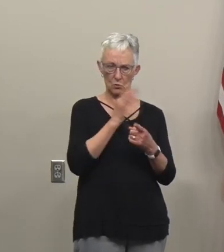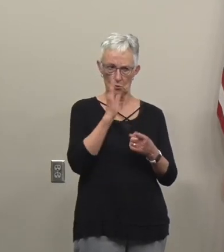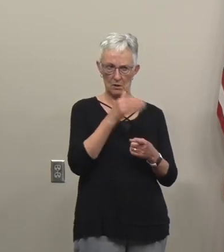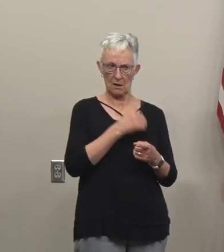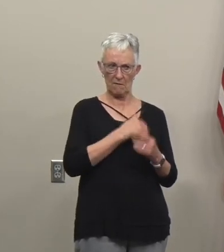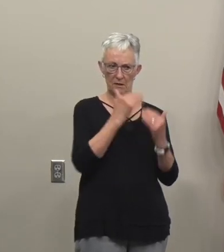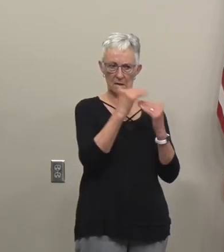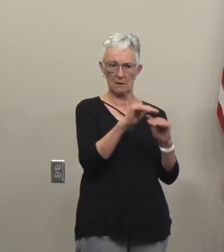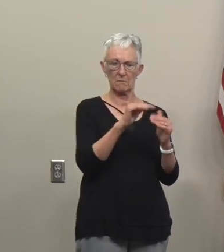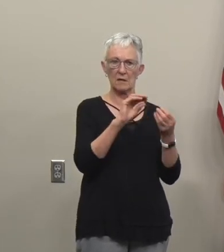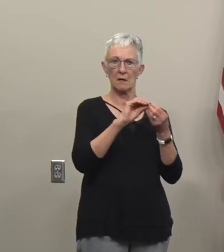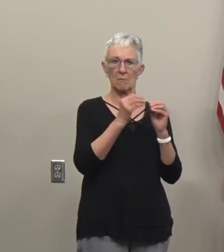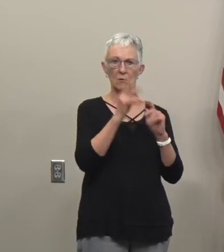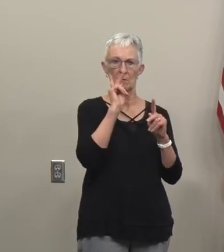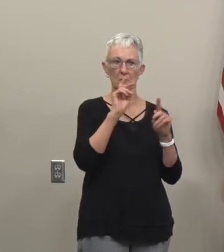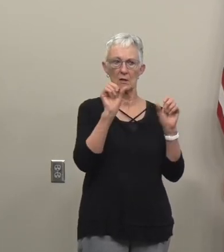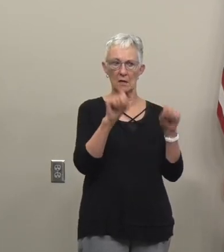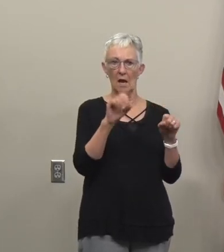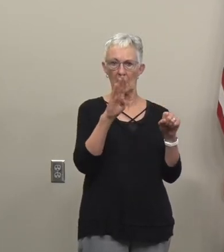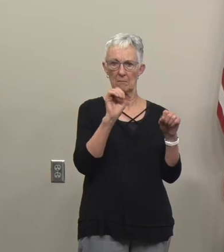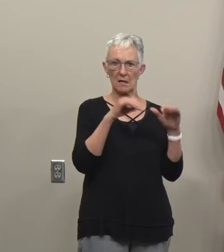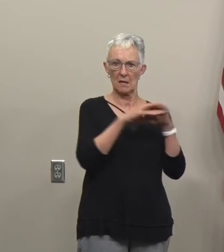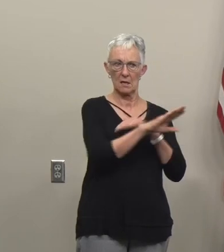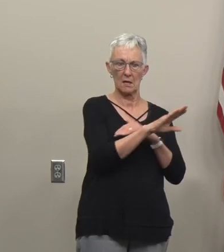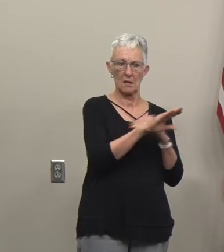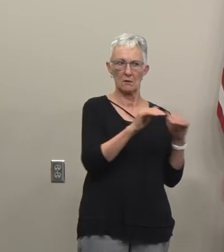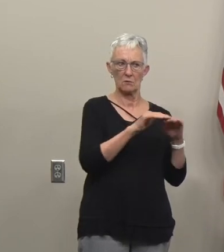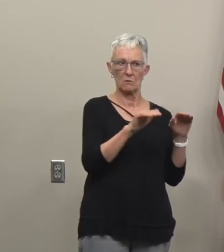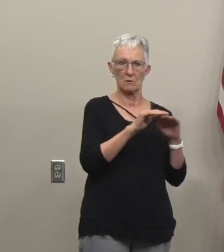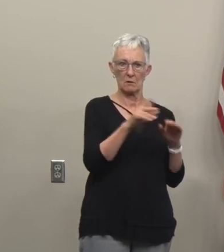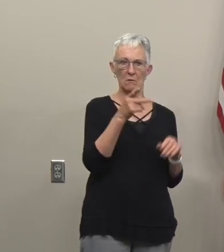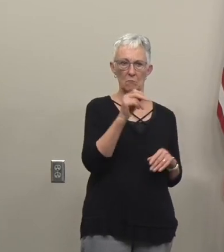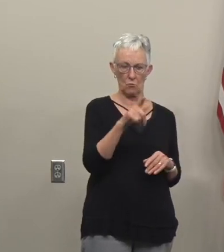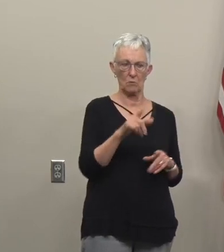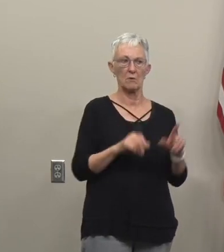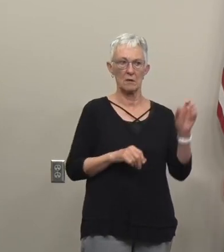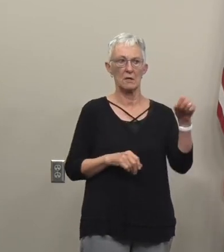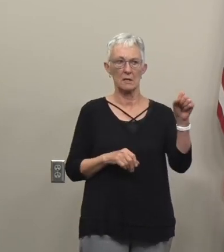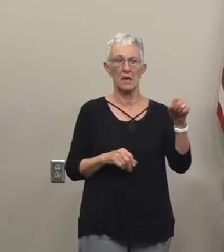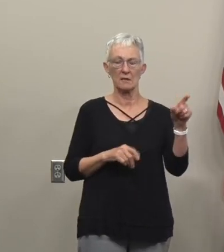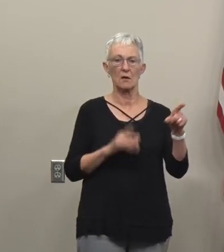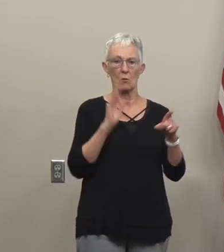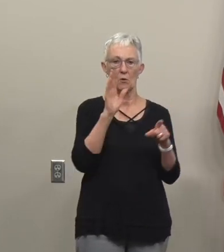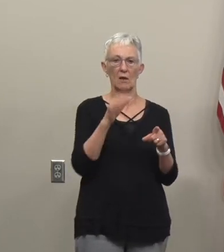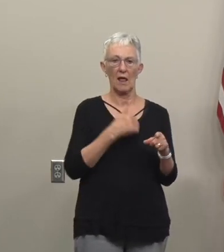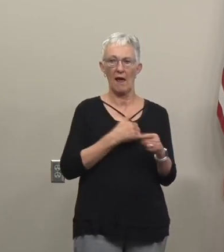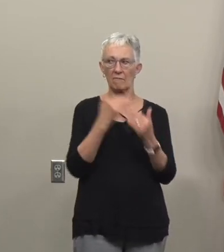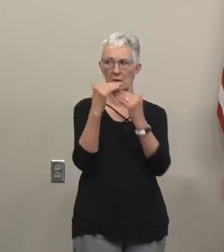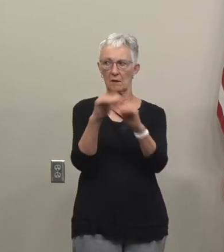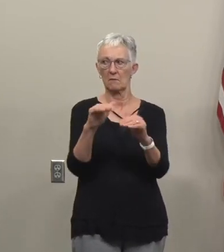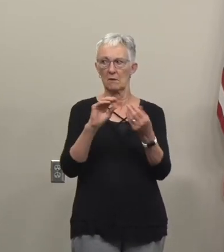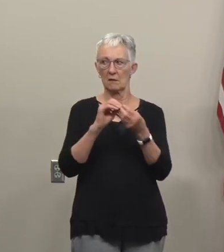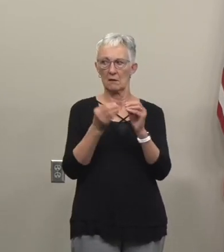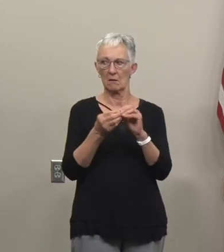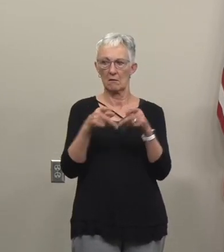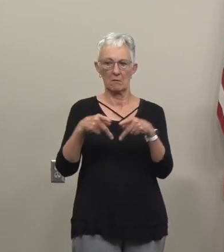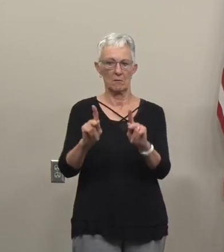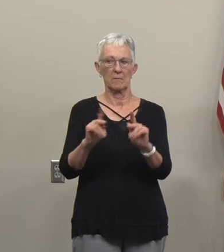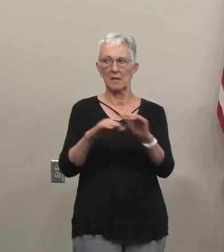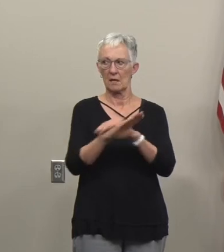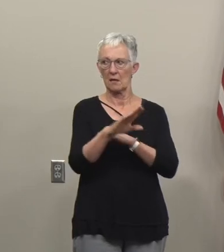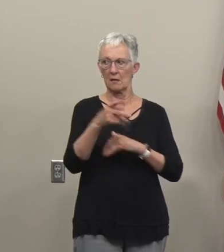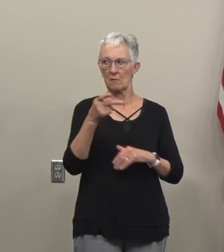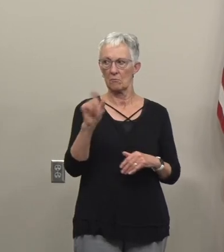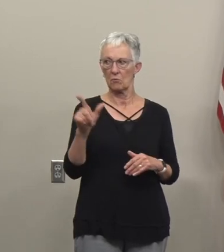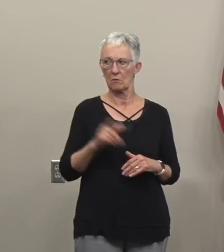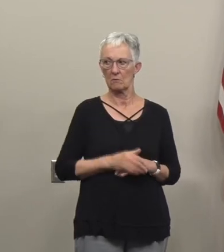once. Yes, the pools will be operating at a limited capacity. Lynn, can you speak to some of the details on how many